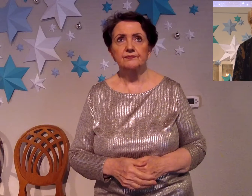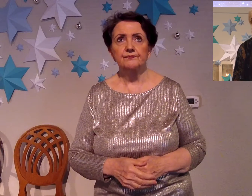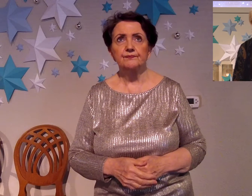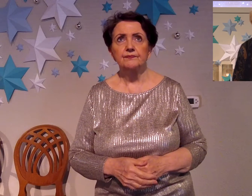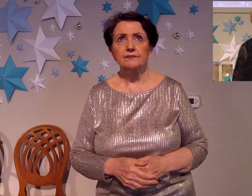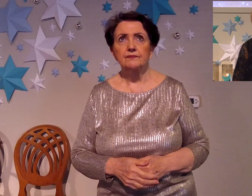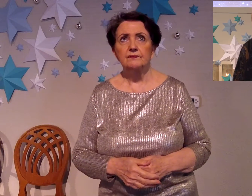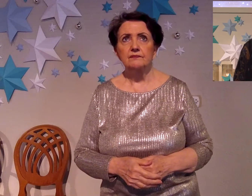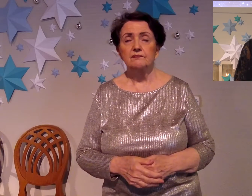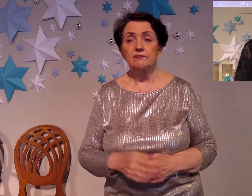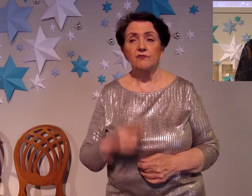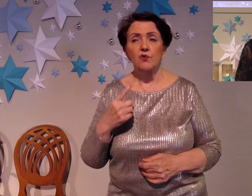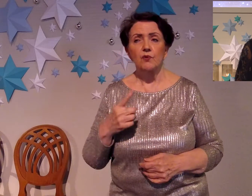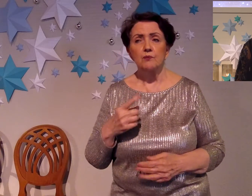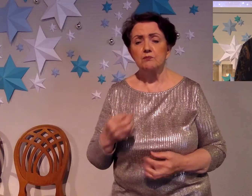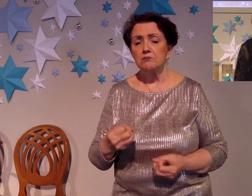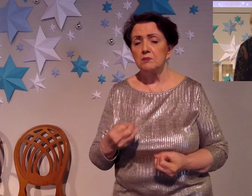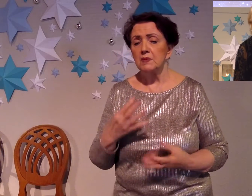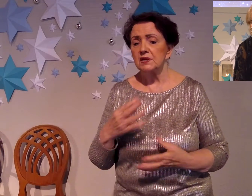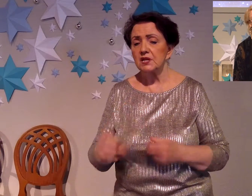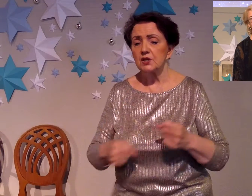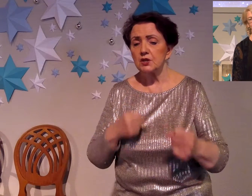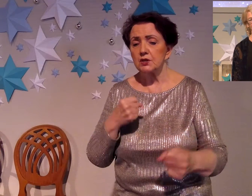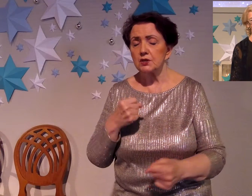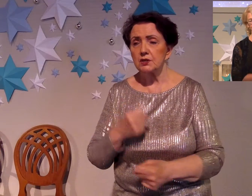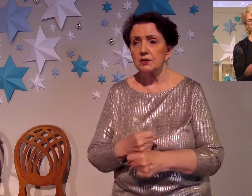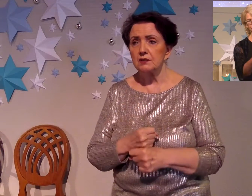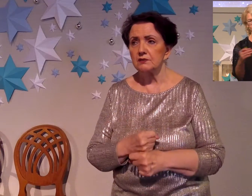and years protection,